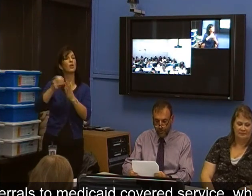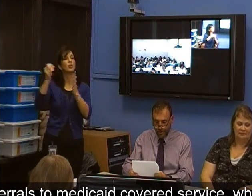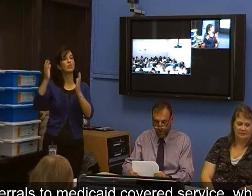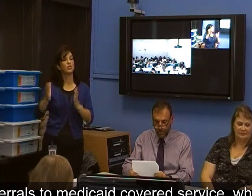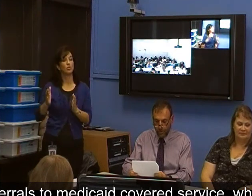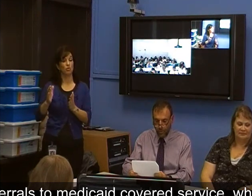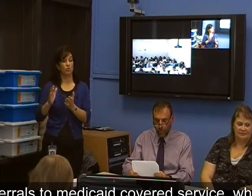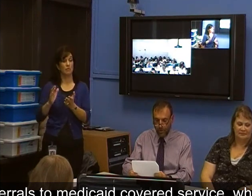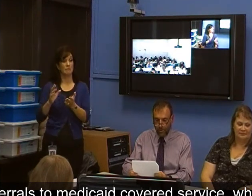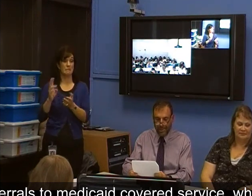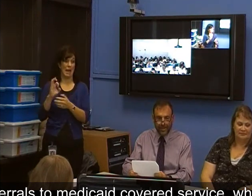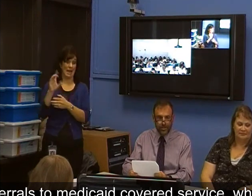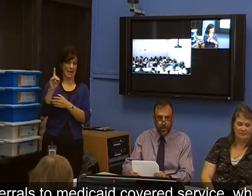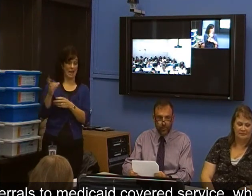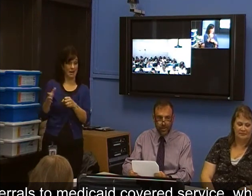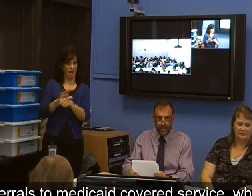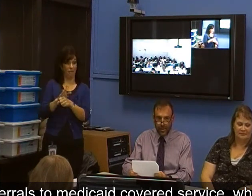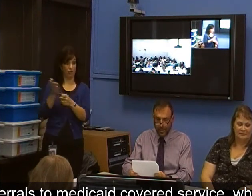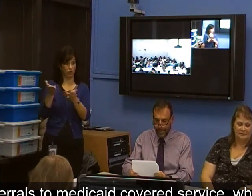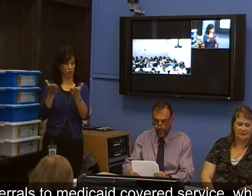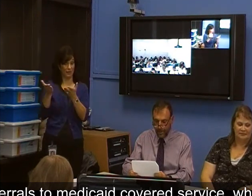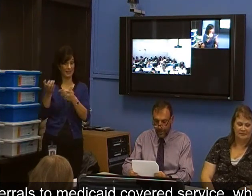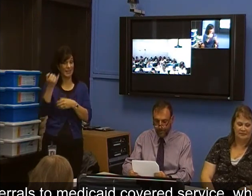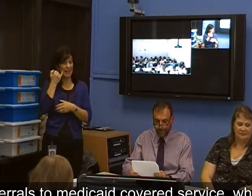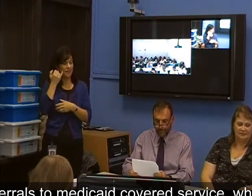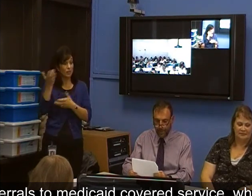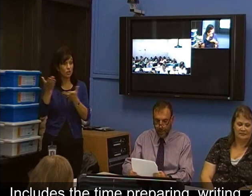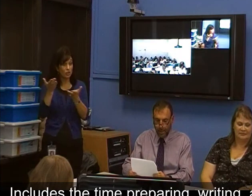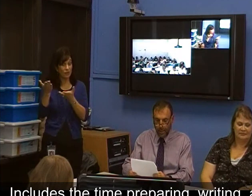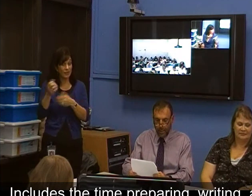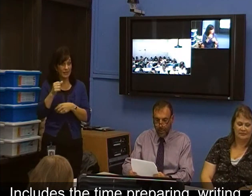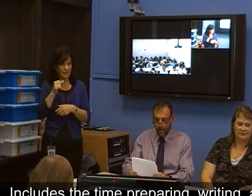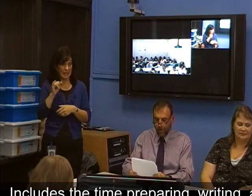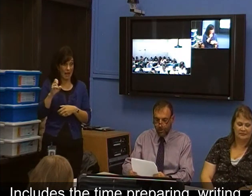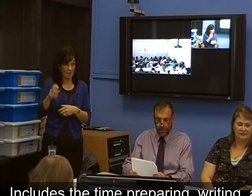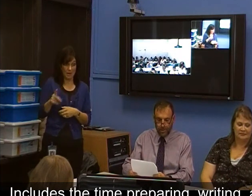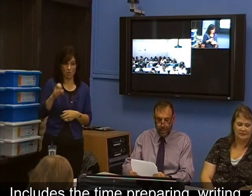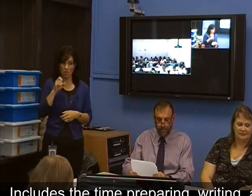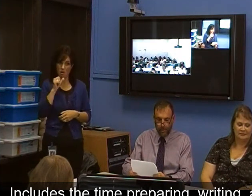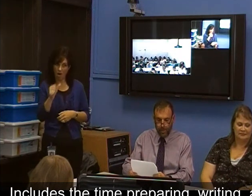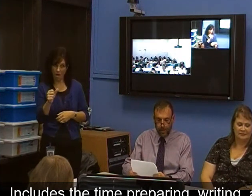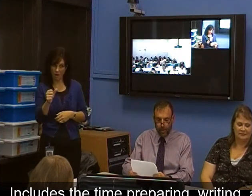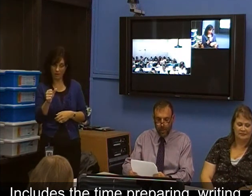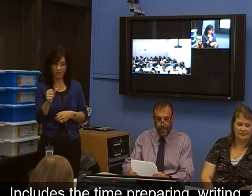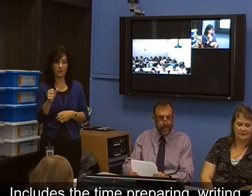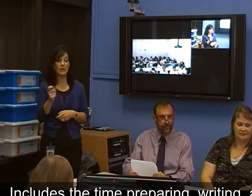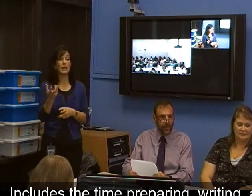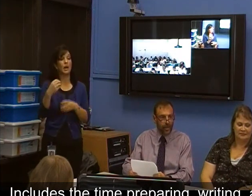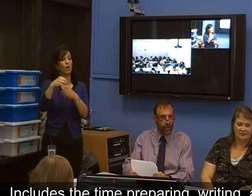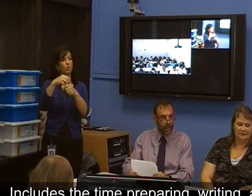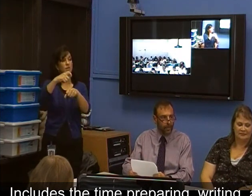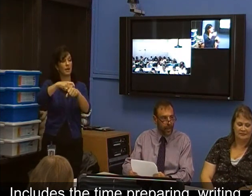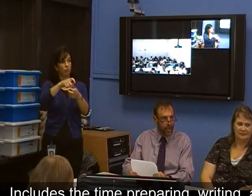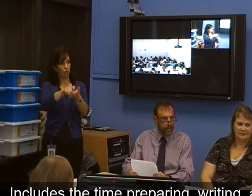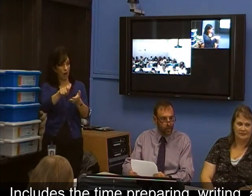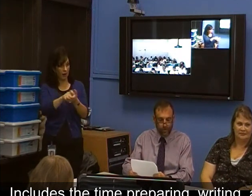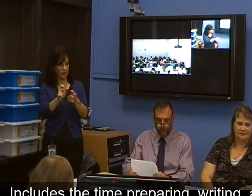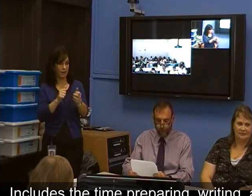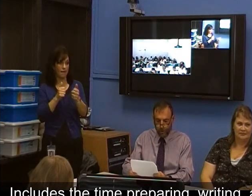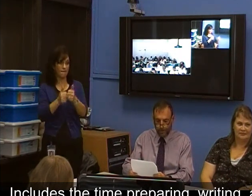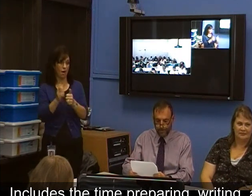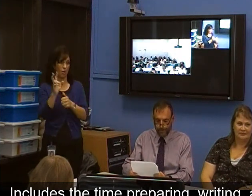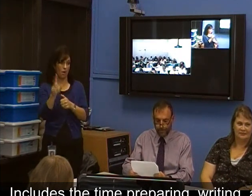service, whether or not that service is in the IEP. Includes the time preparing, writing, and following up on the